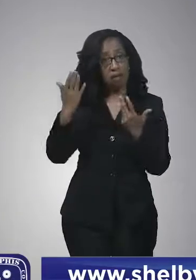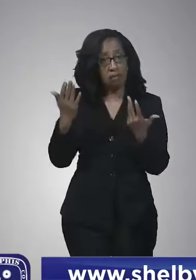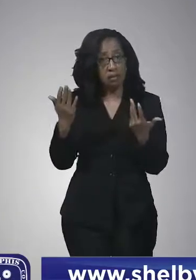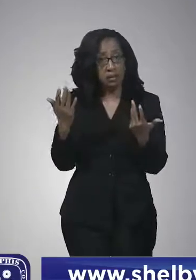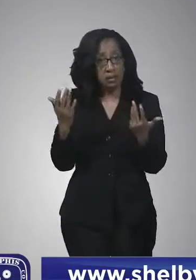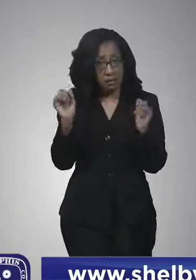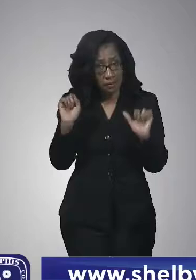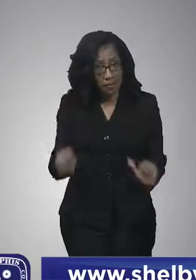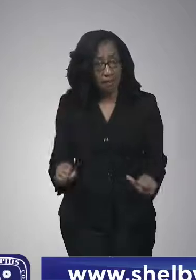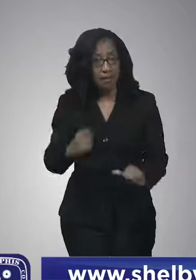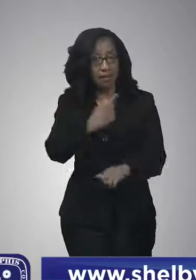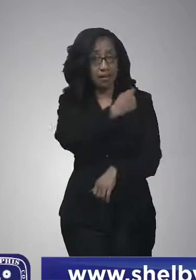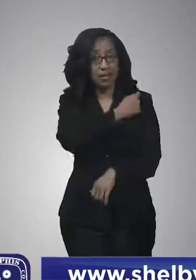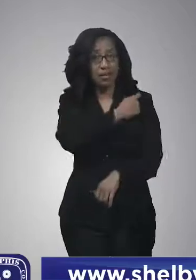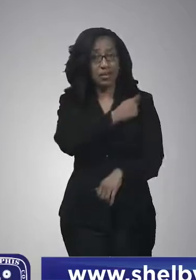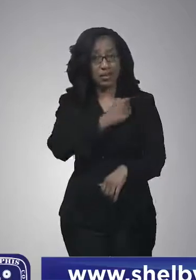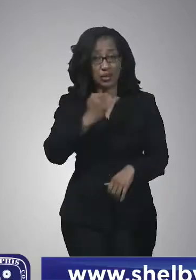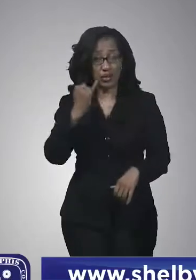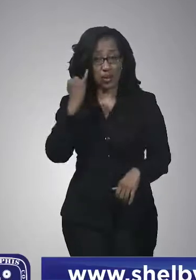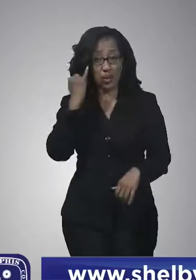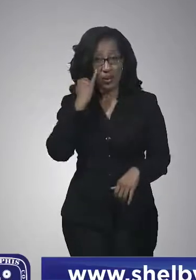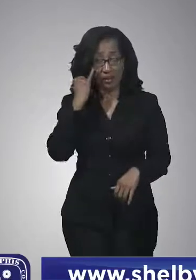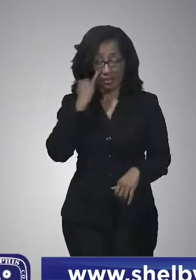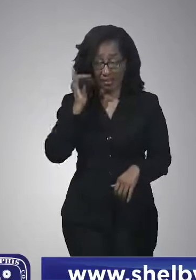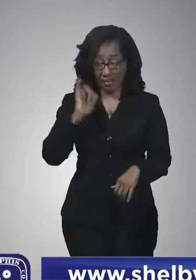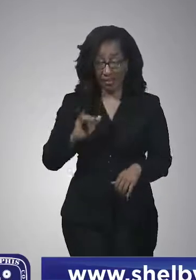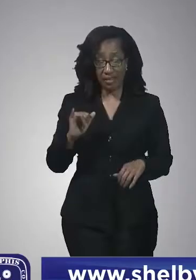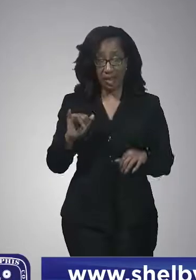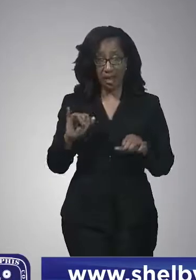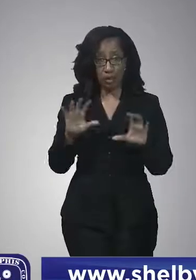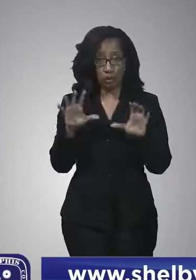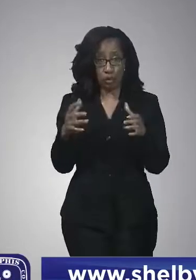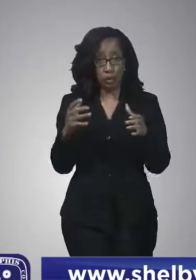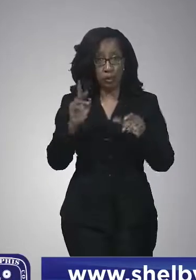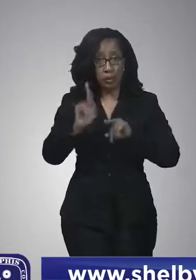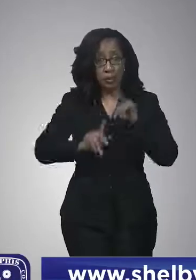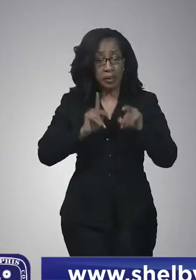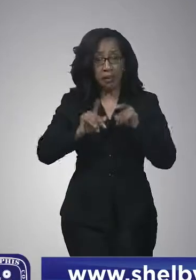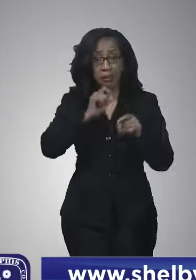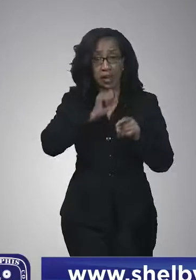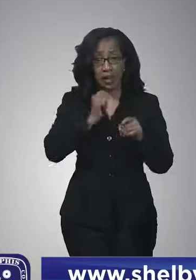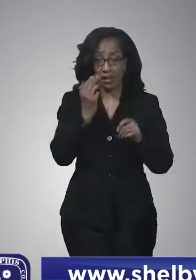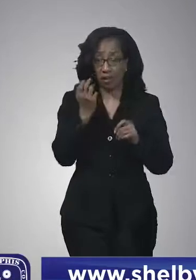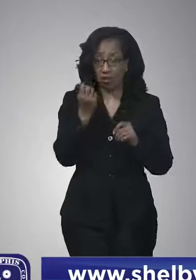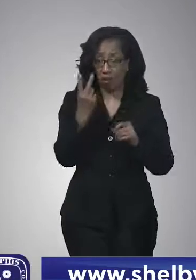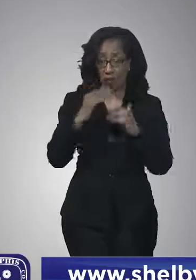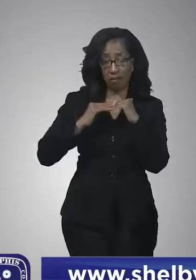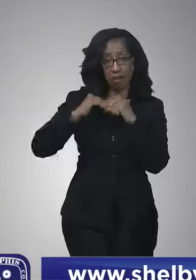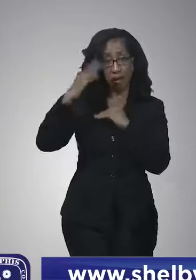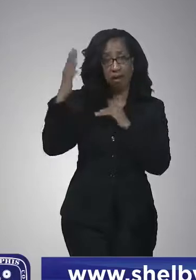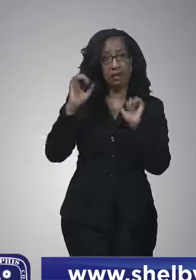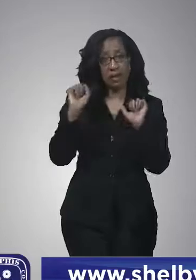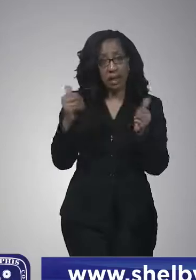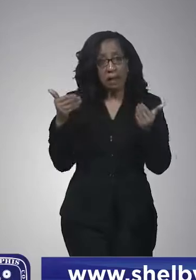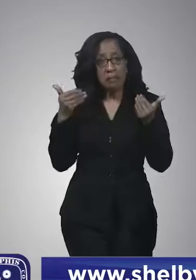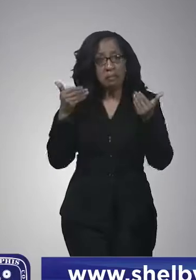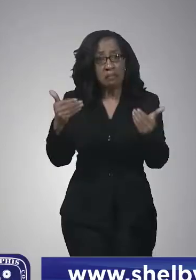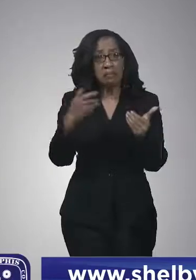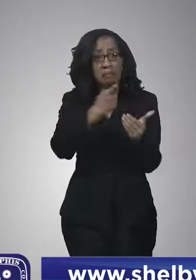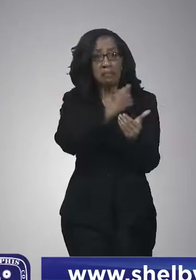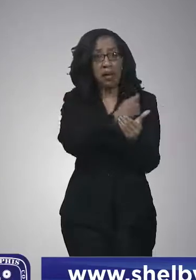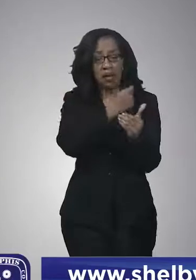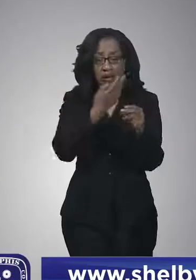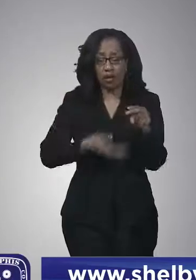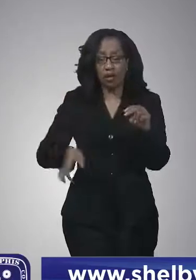up even in that group, we would be looking a lot better, and we would be